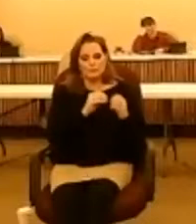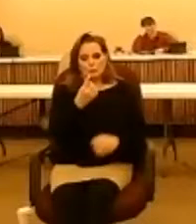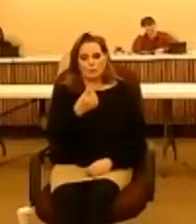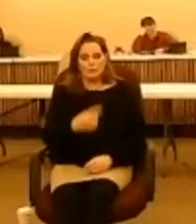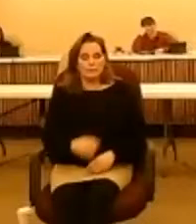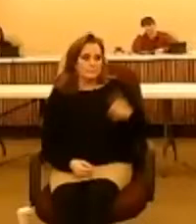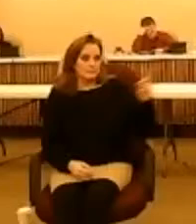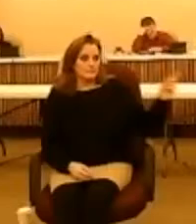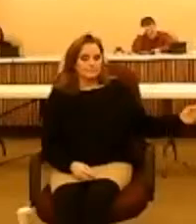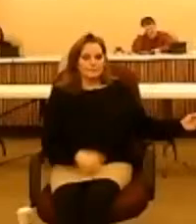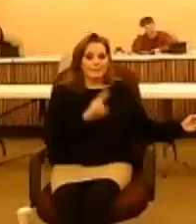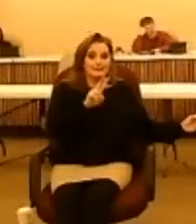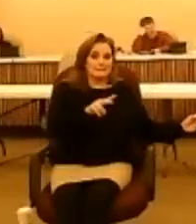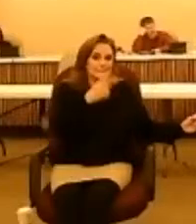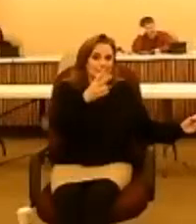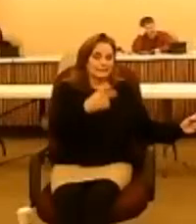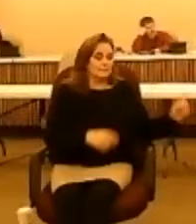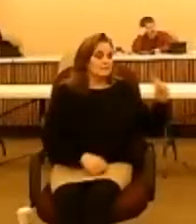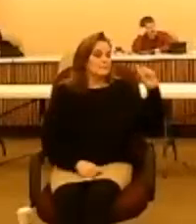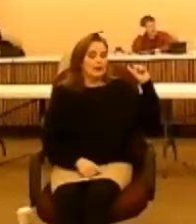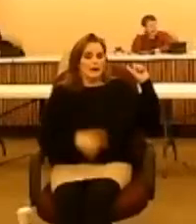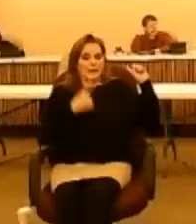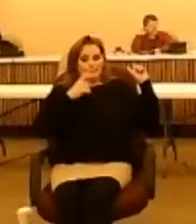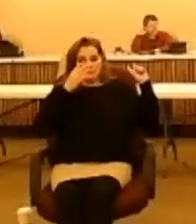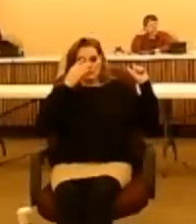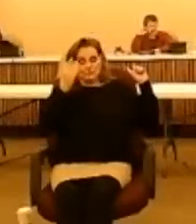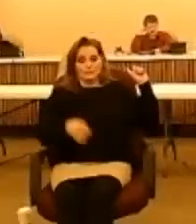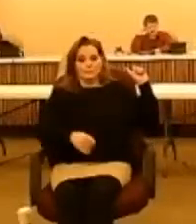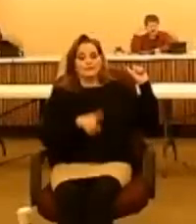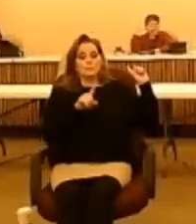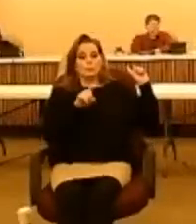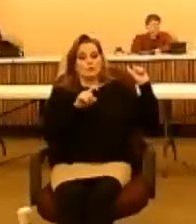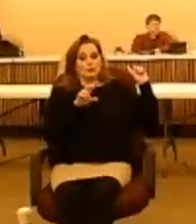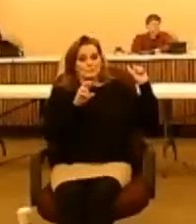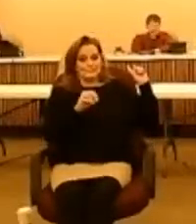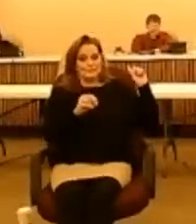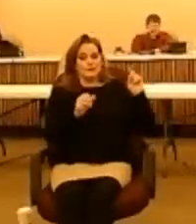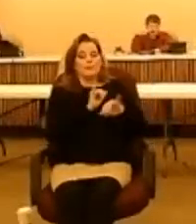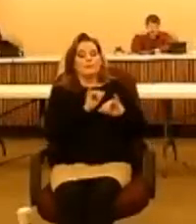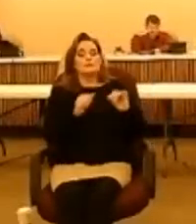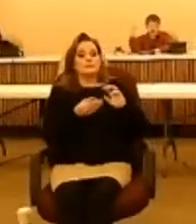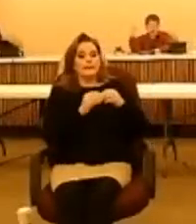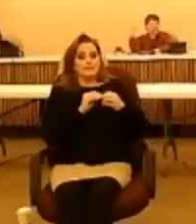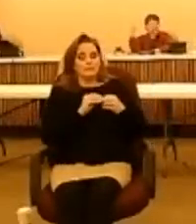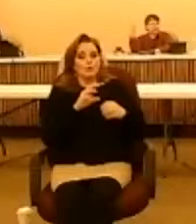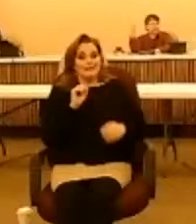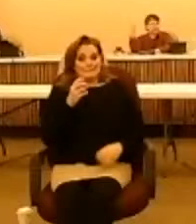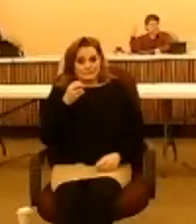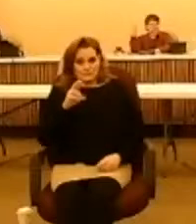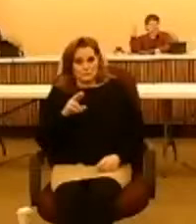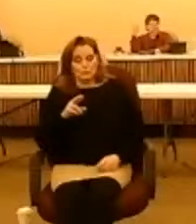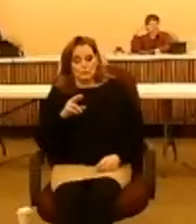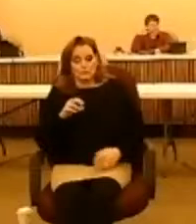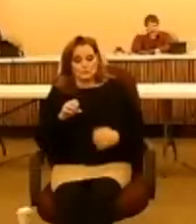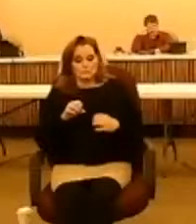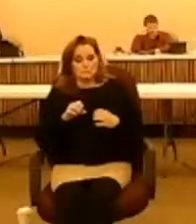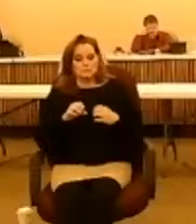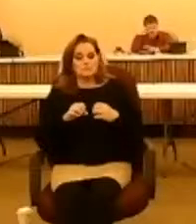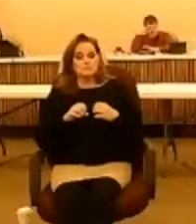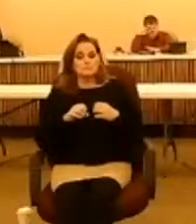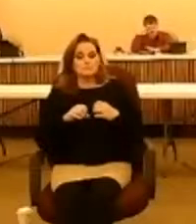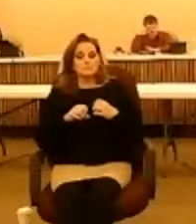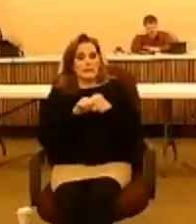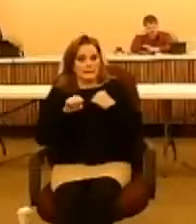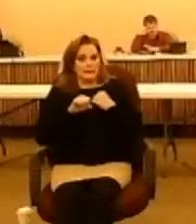Second. I'll note that 170 is just coincidentally the same number as the sewer extension 170 that I was just talking